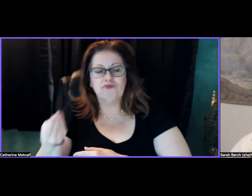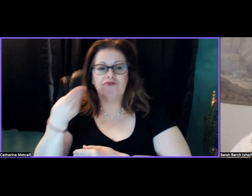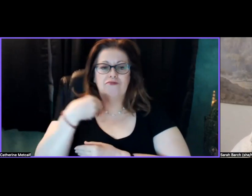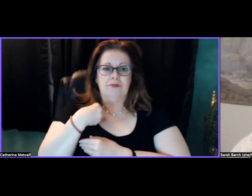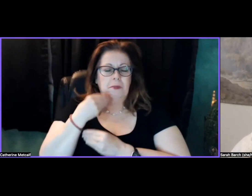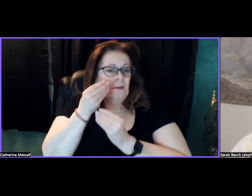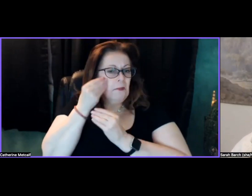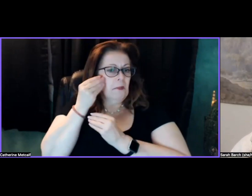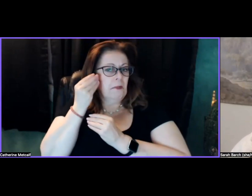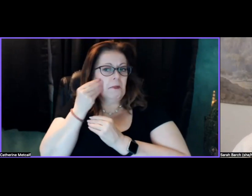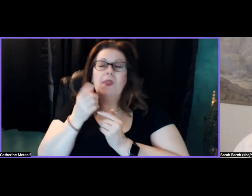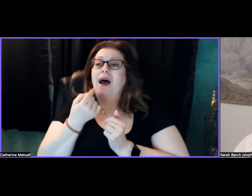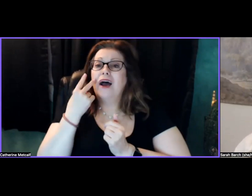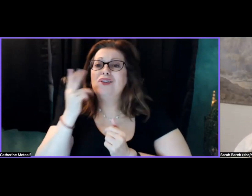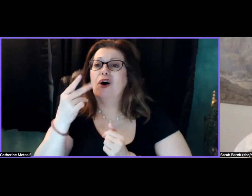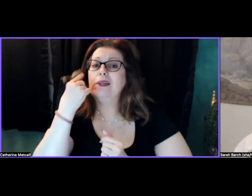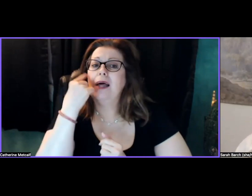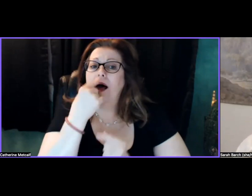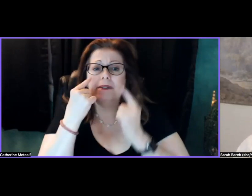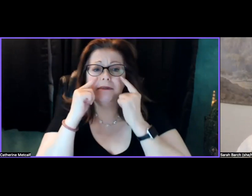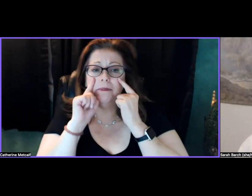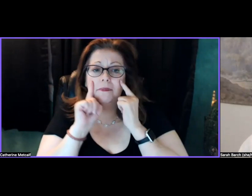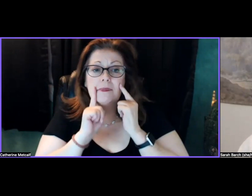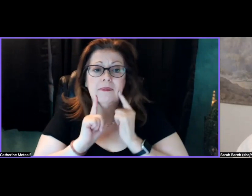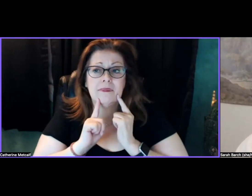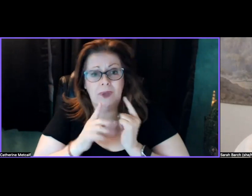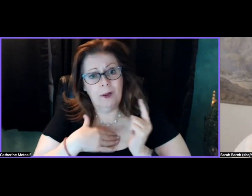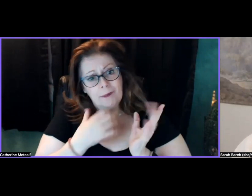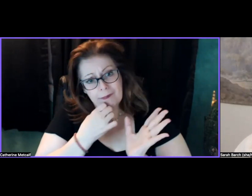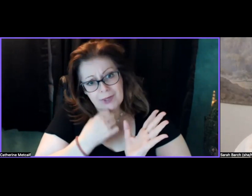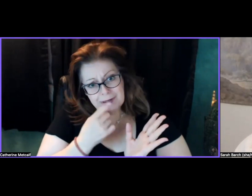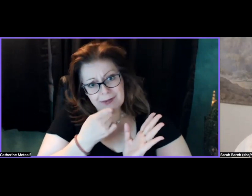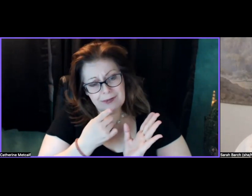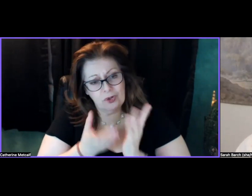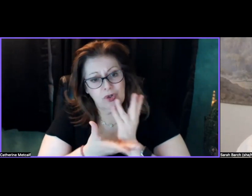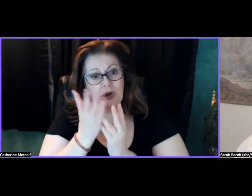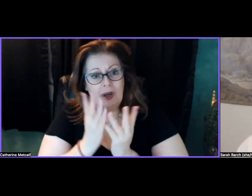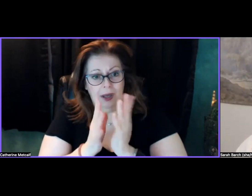eyes. My darling, he said, here is how to fold your hands.